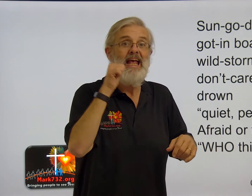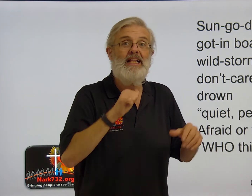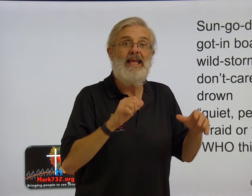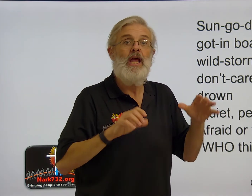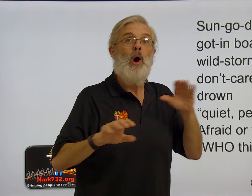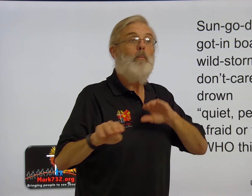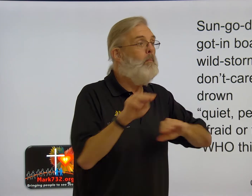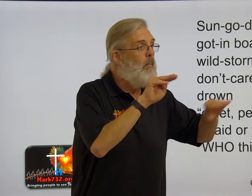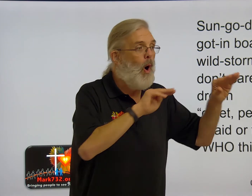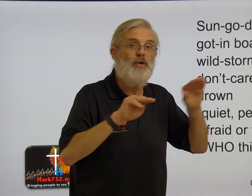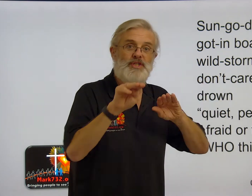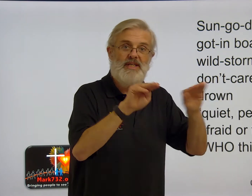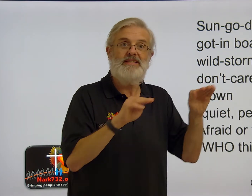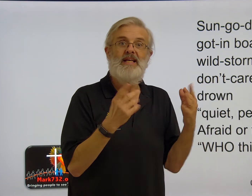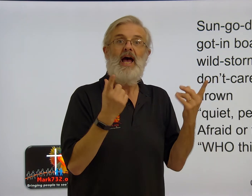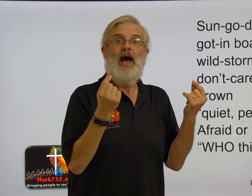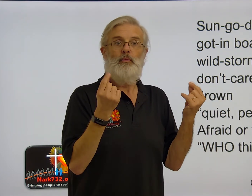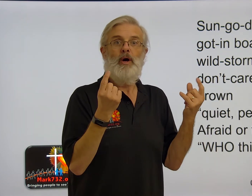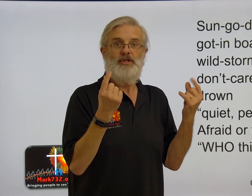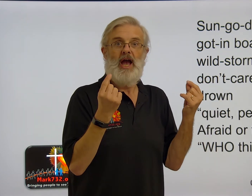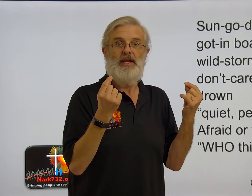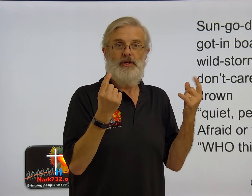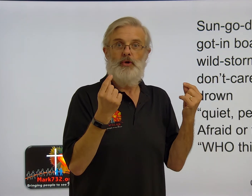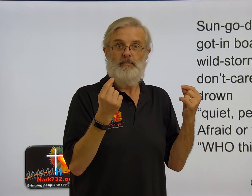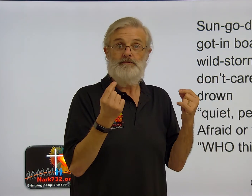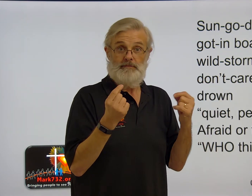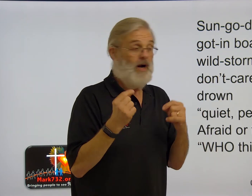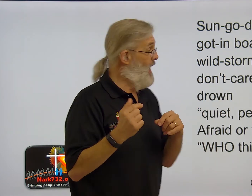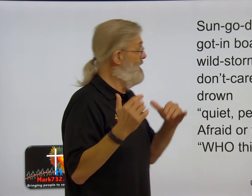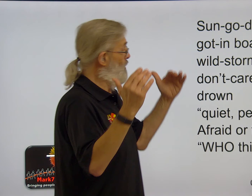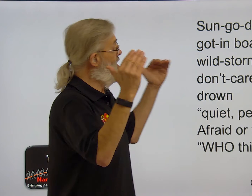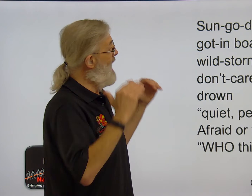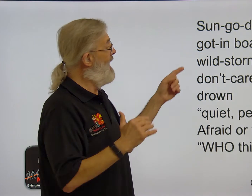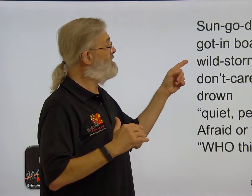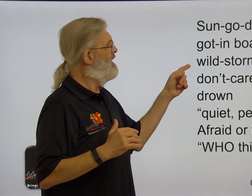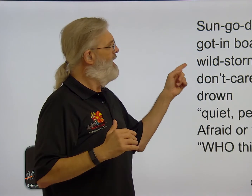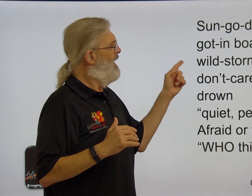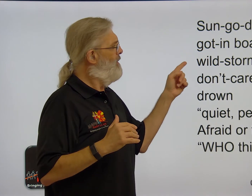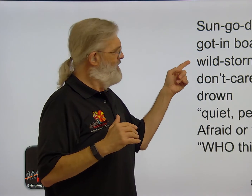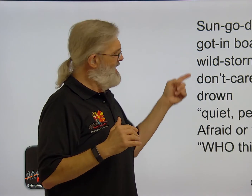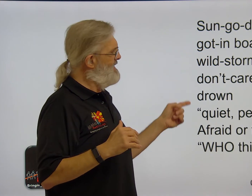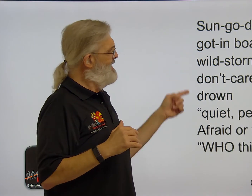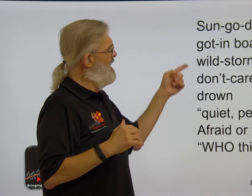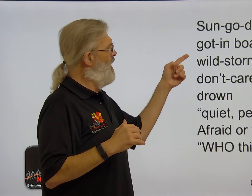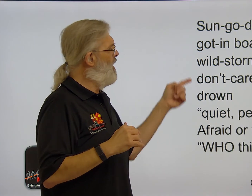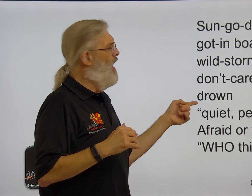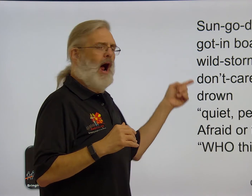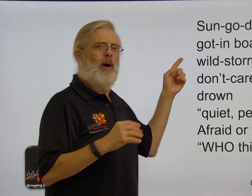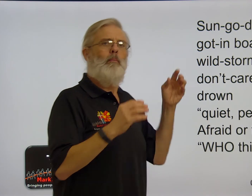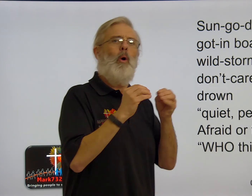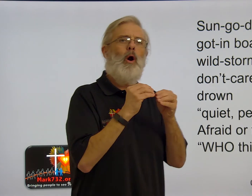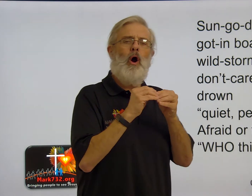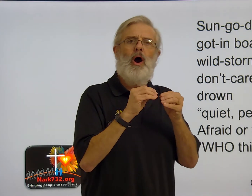daily motions and what you got to do. All right, so next, these here are more on